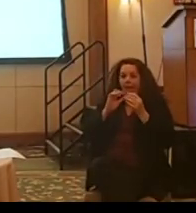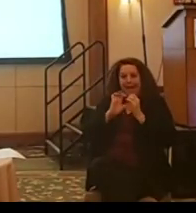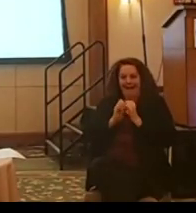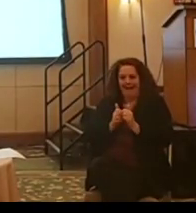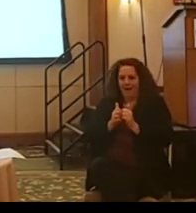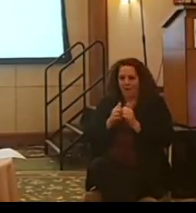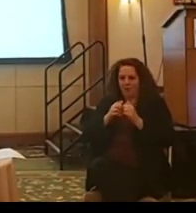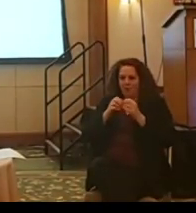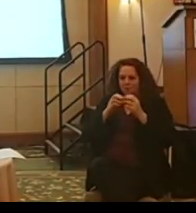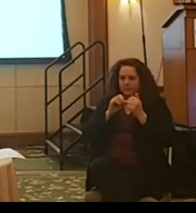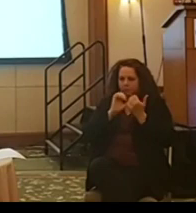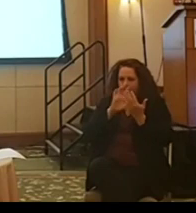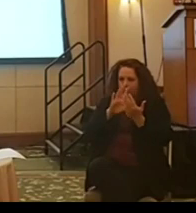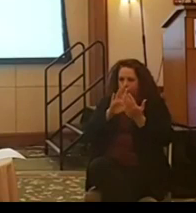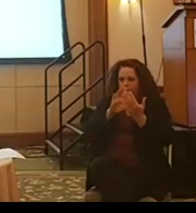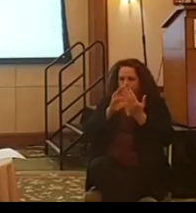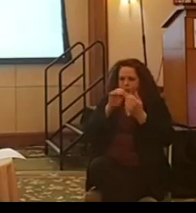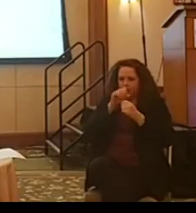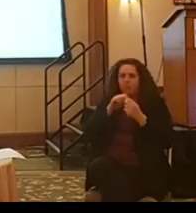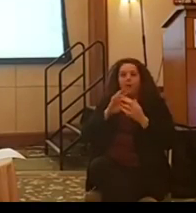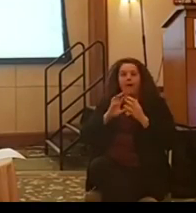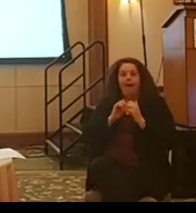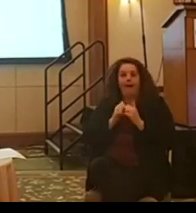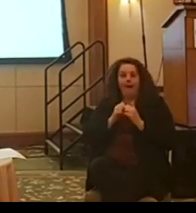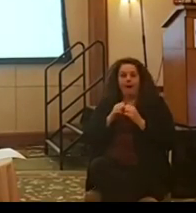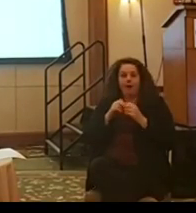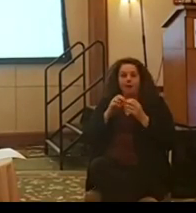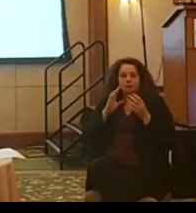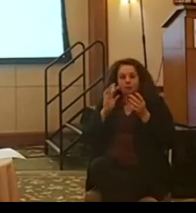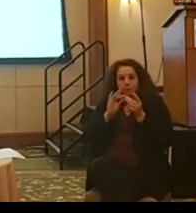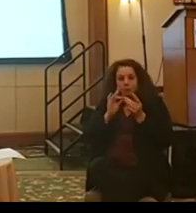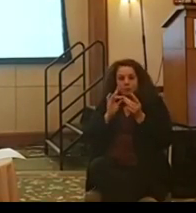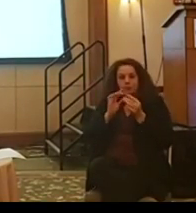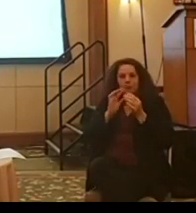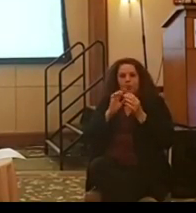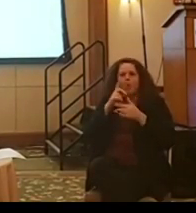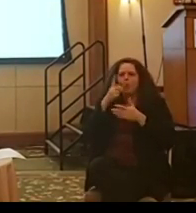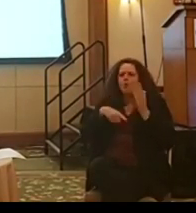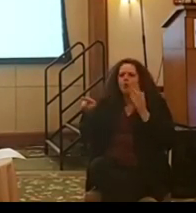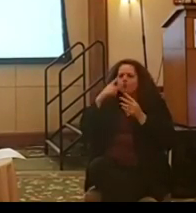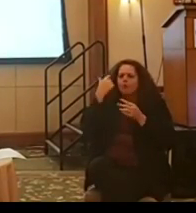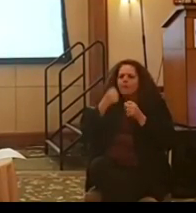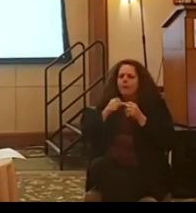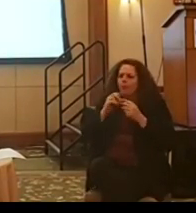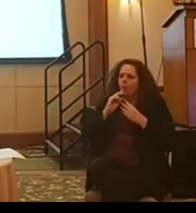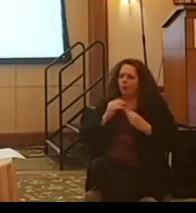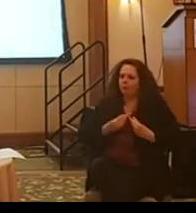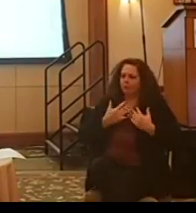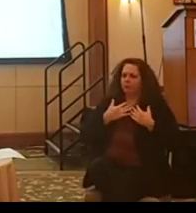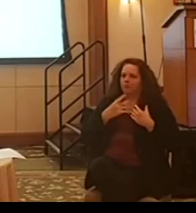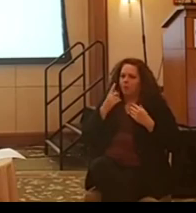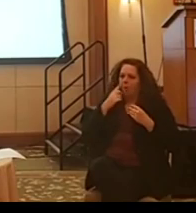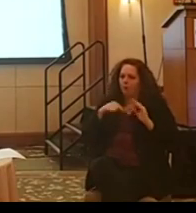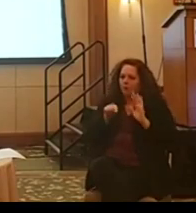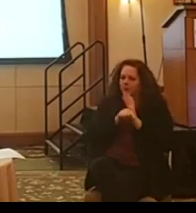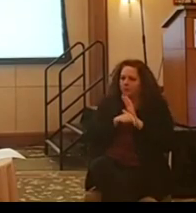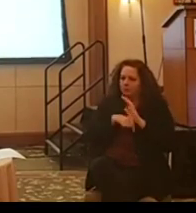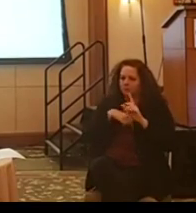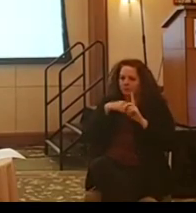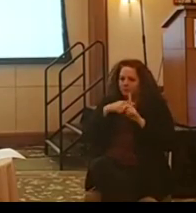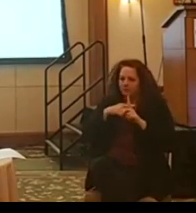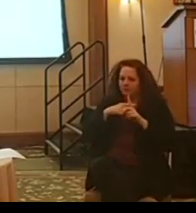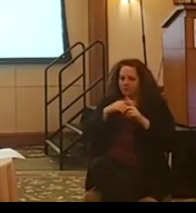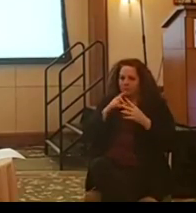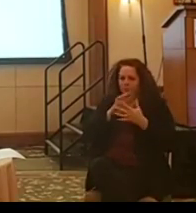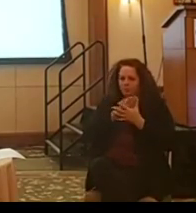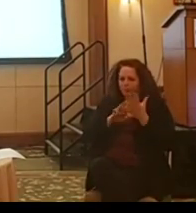What are the things that you remember or that seem really meaningful to you from that particular interaction? Because those are the